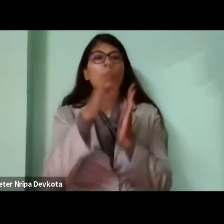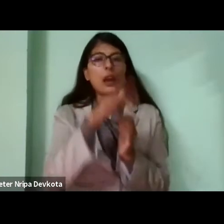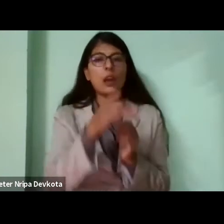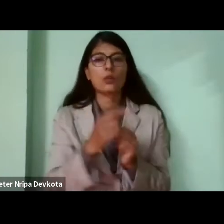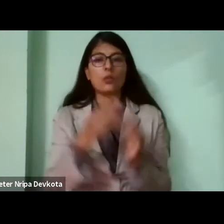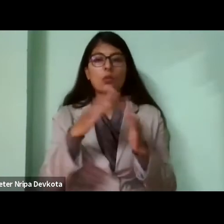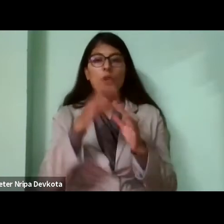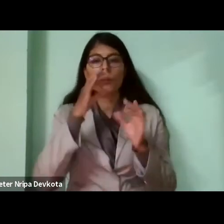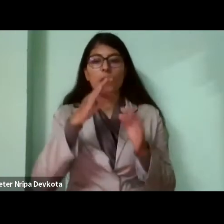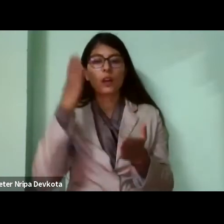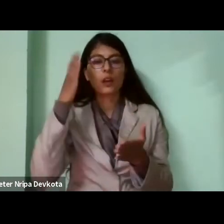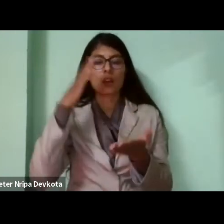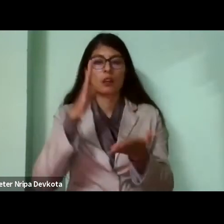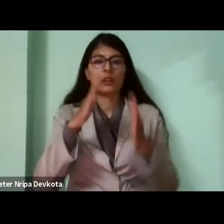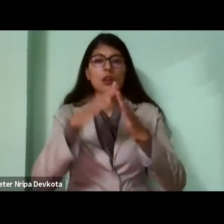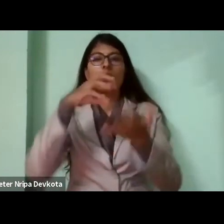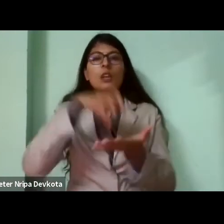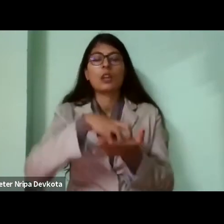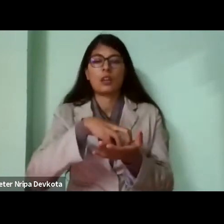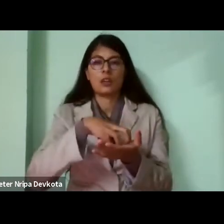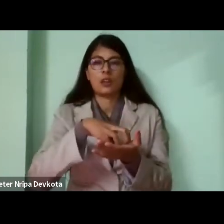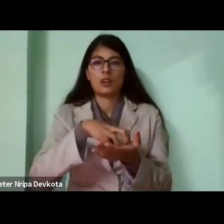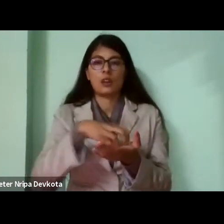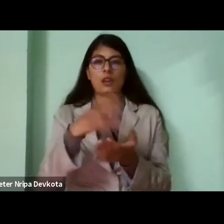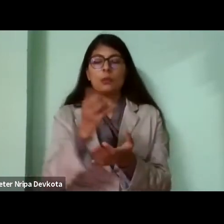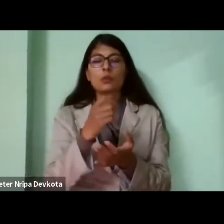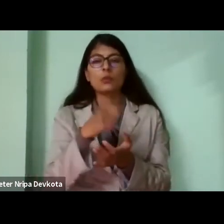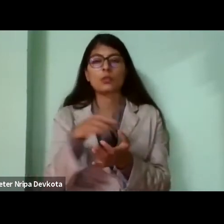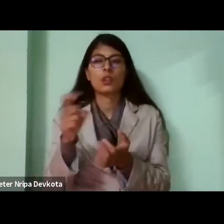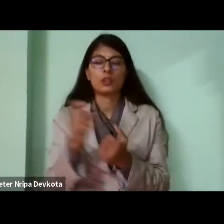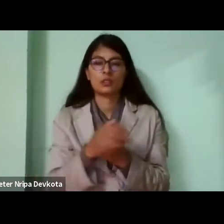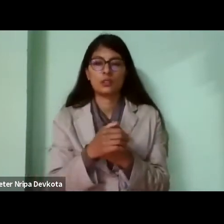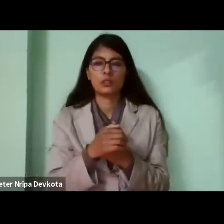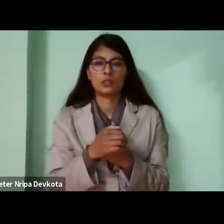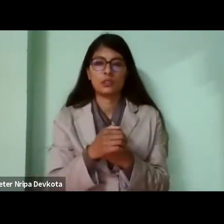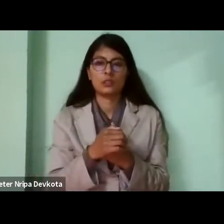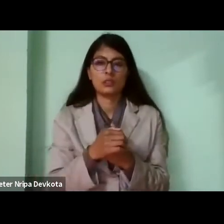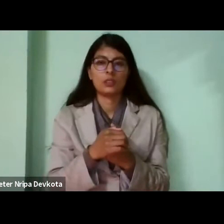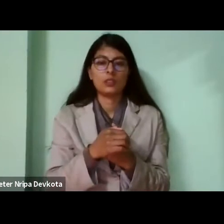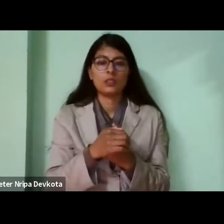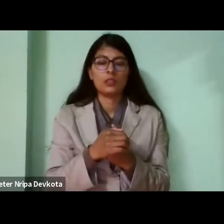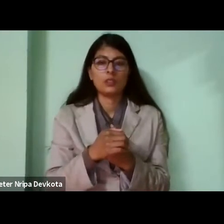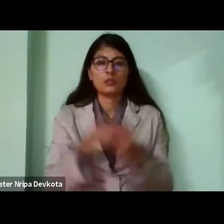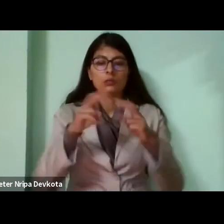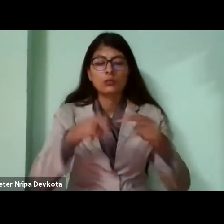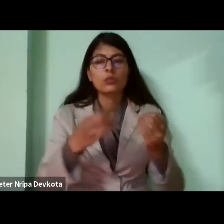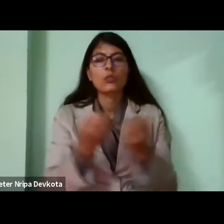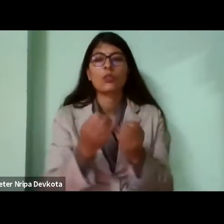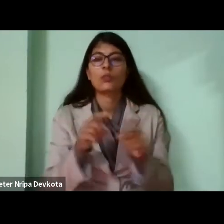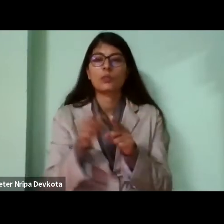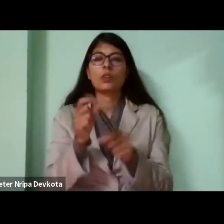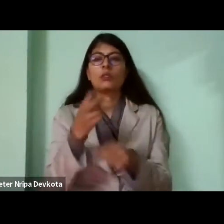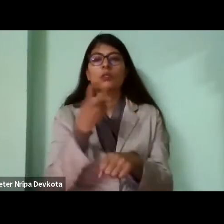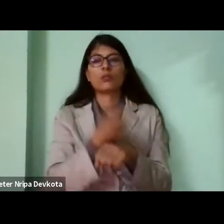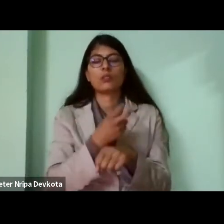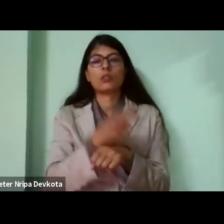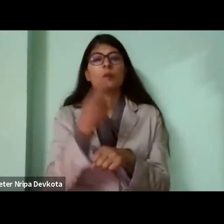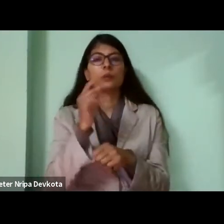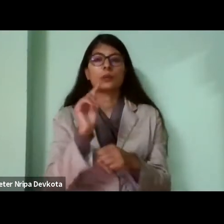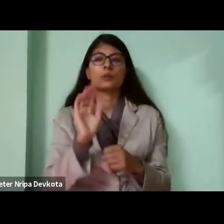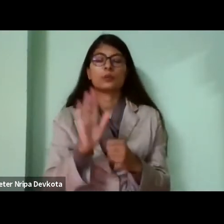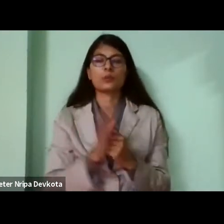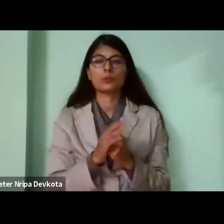has become an issue, and we provided all these evidences as sex workers in different regions.